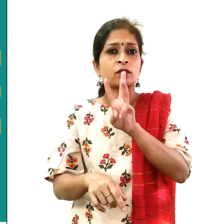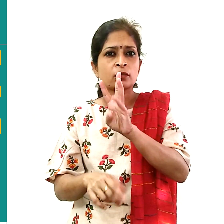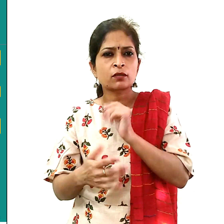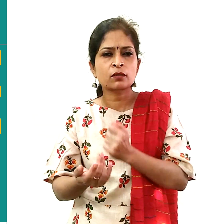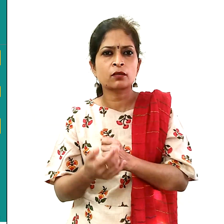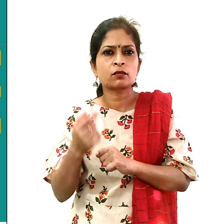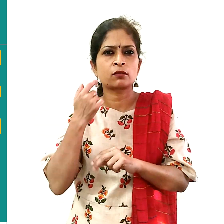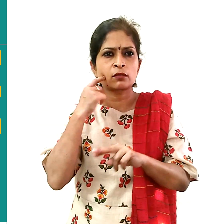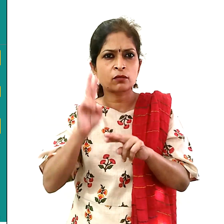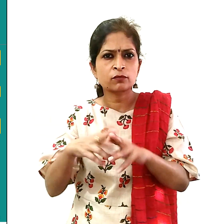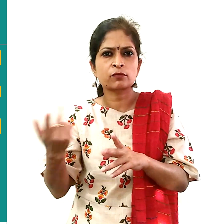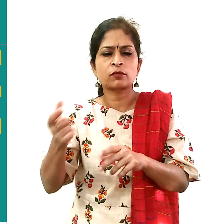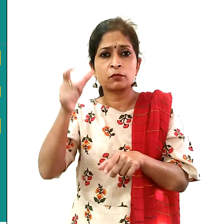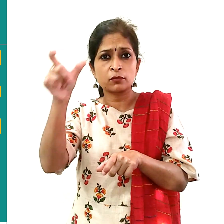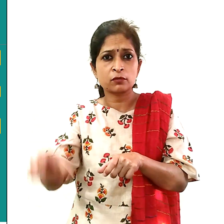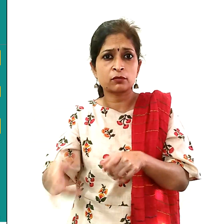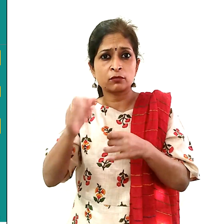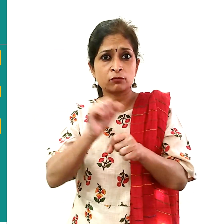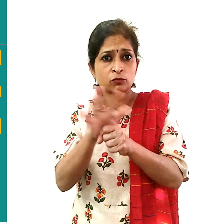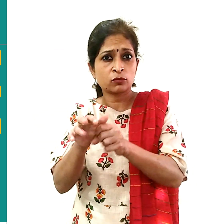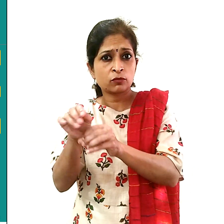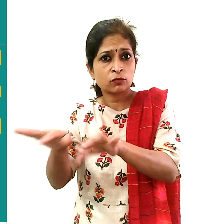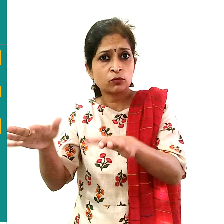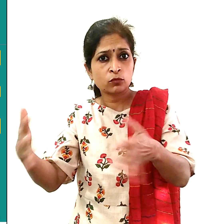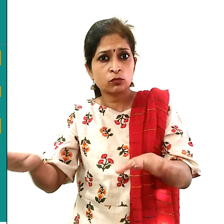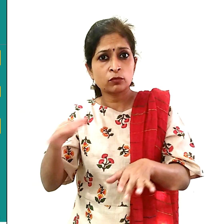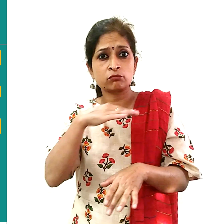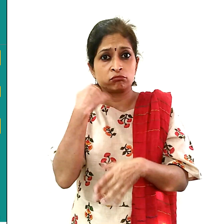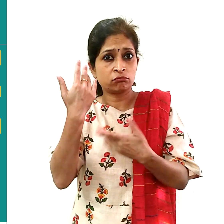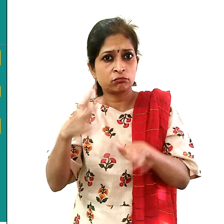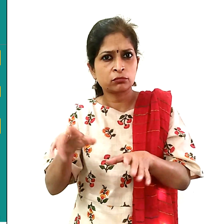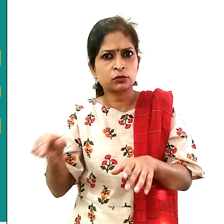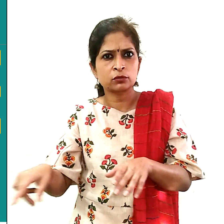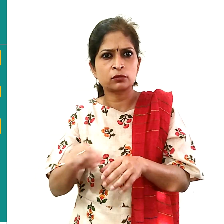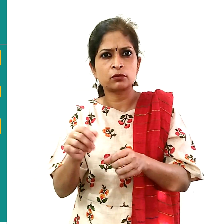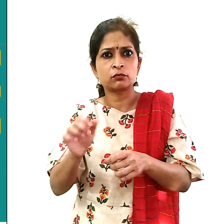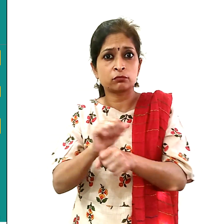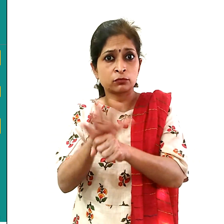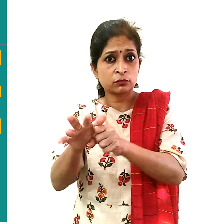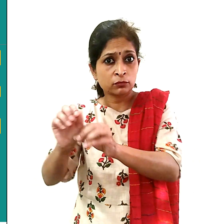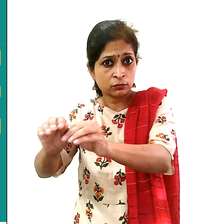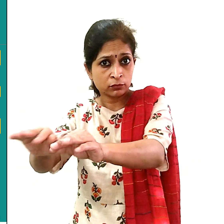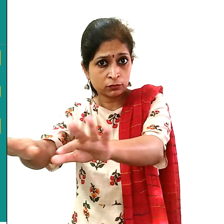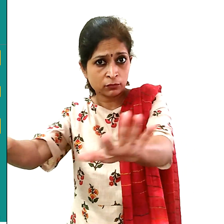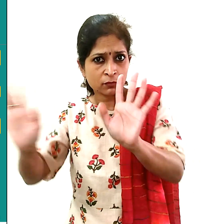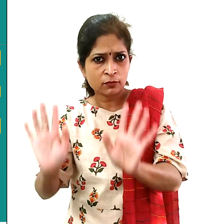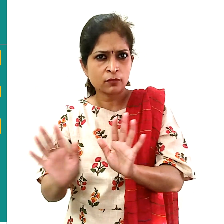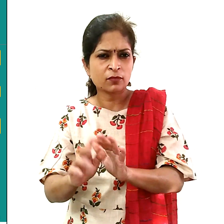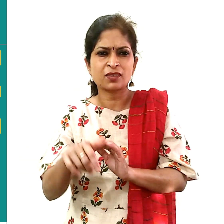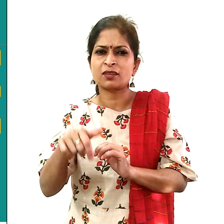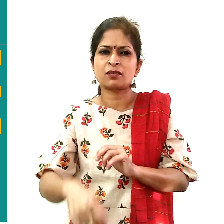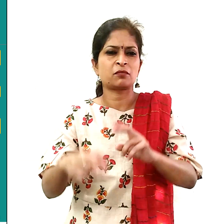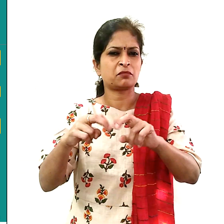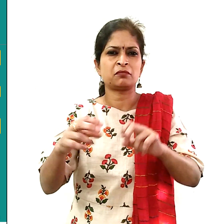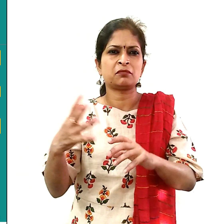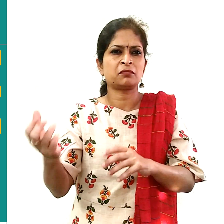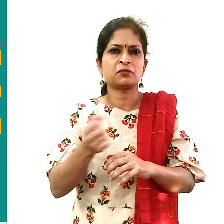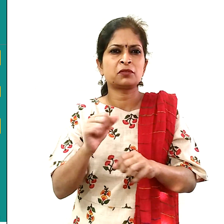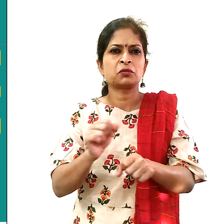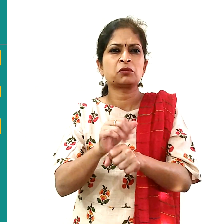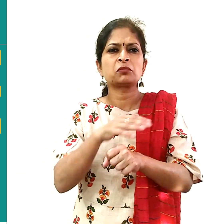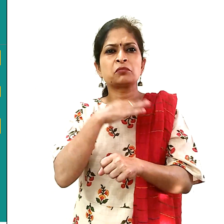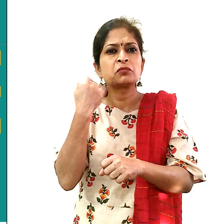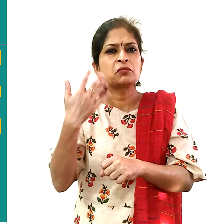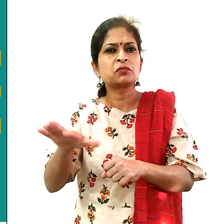pets. 3. Does the dead body of a person infected with coronavirus transmit the infection? There is